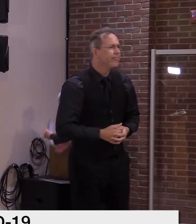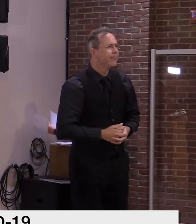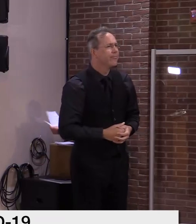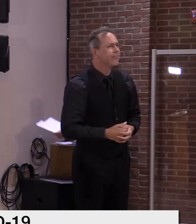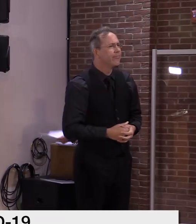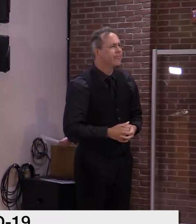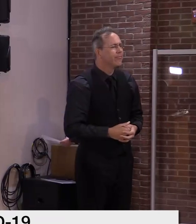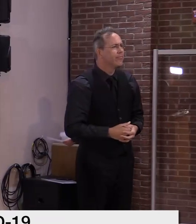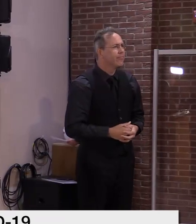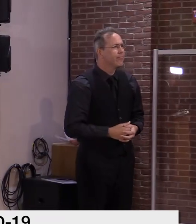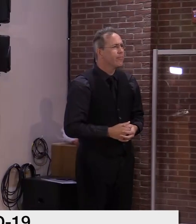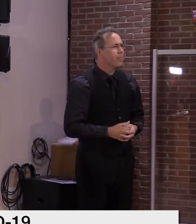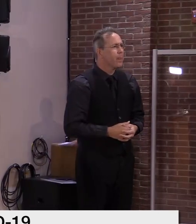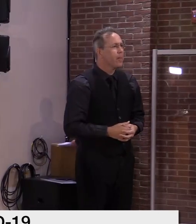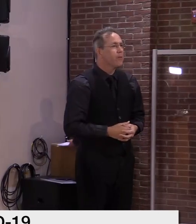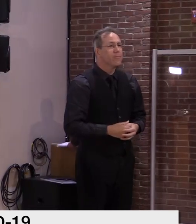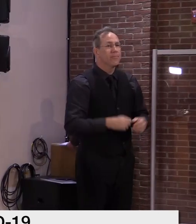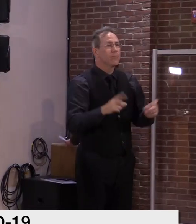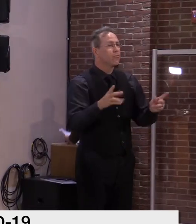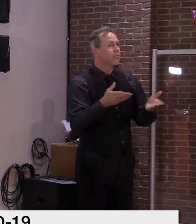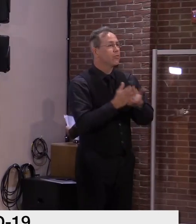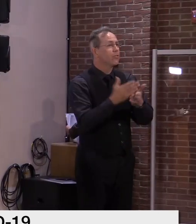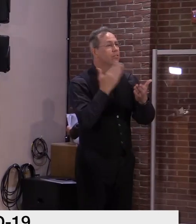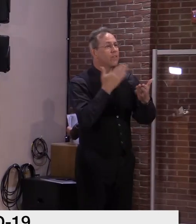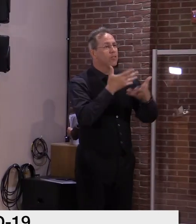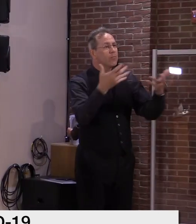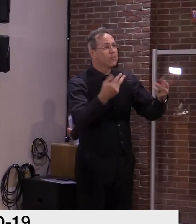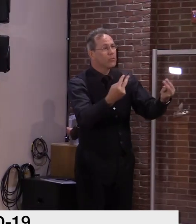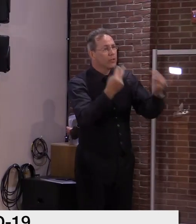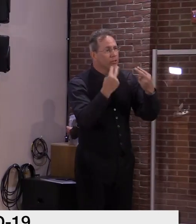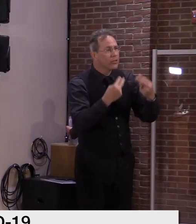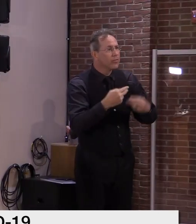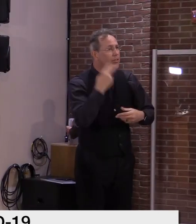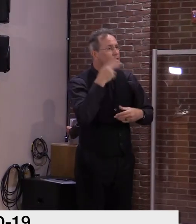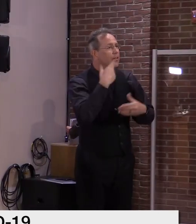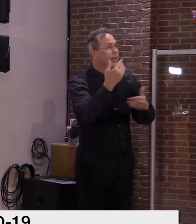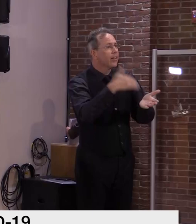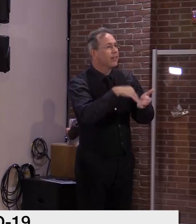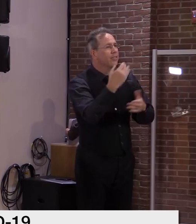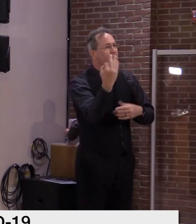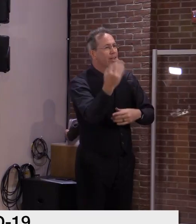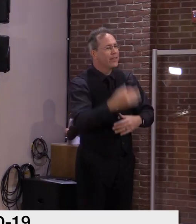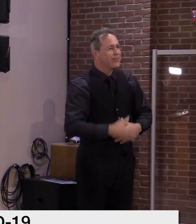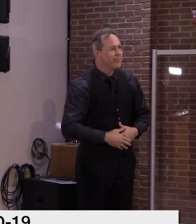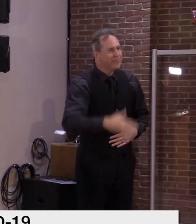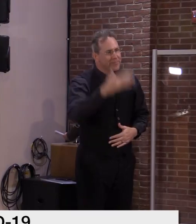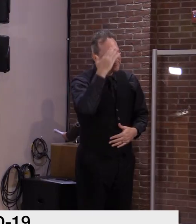All right, thank you very much, and we'll see you again on Friday.